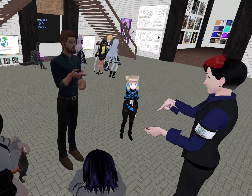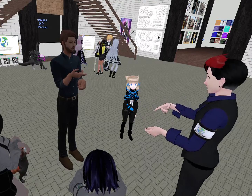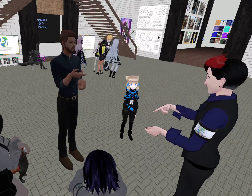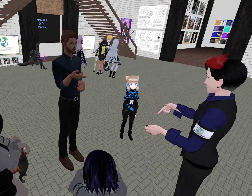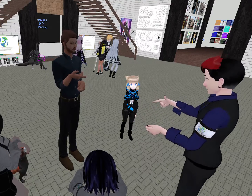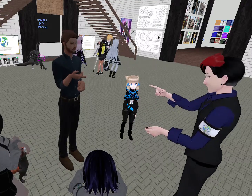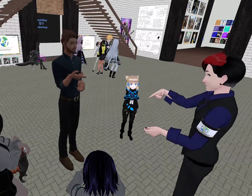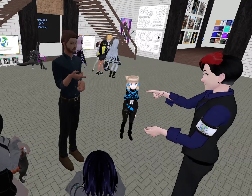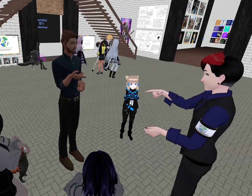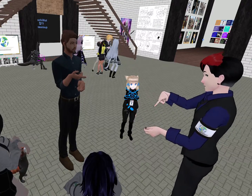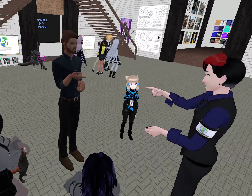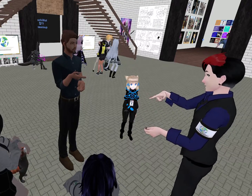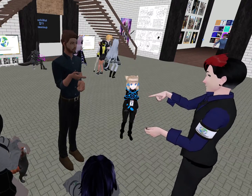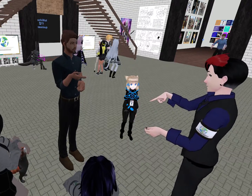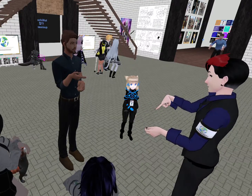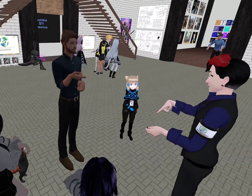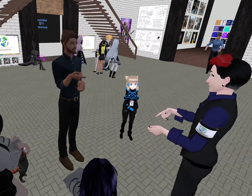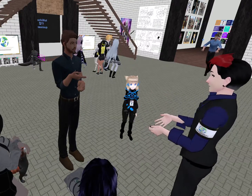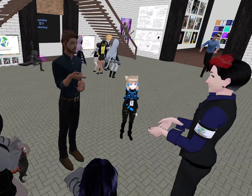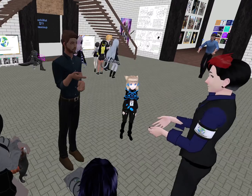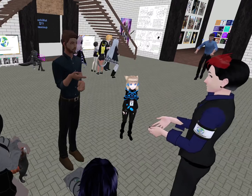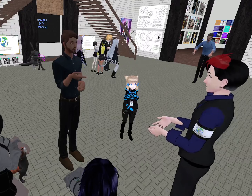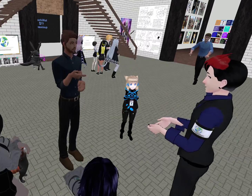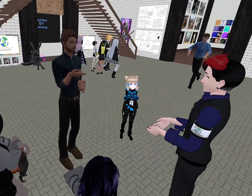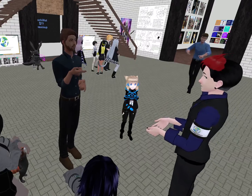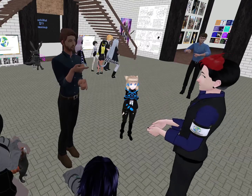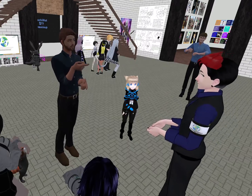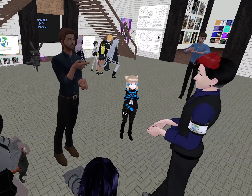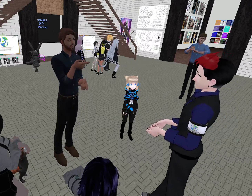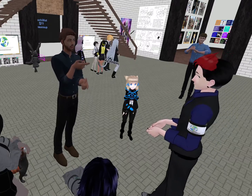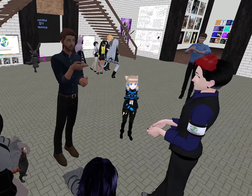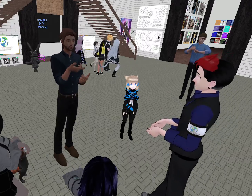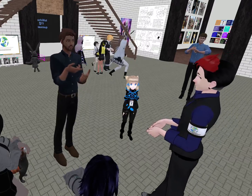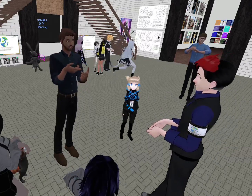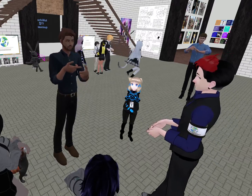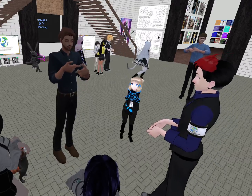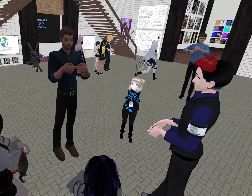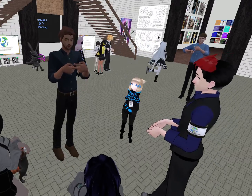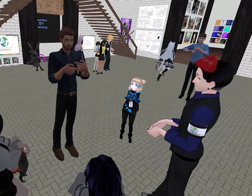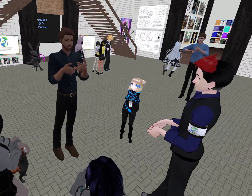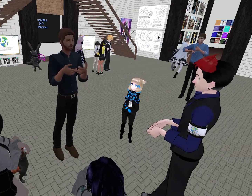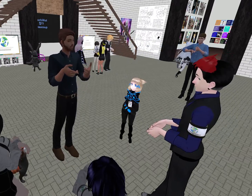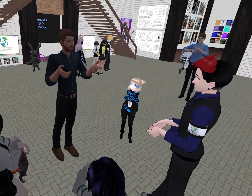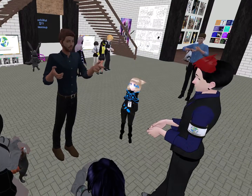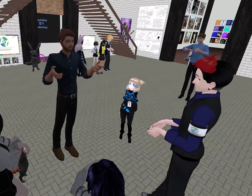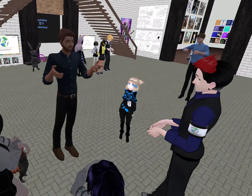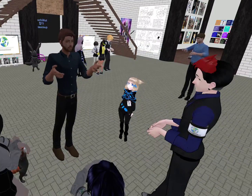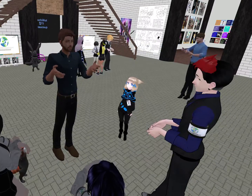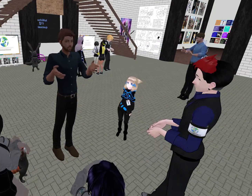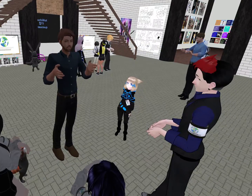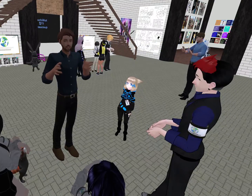actually have a common language, but we can get this point across. yeah, because we're, in any sign language,